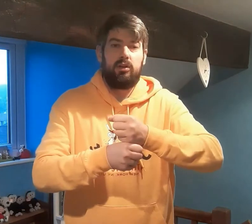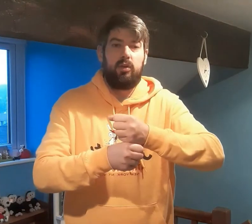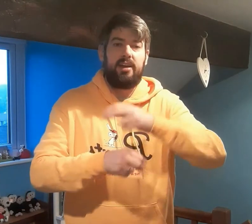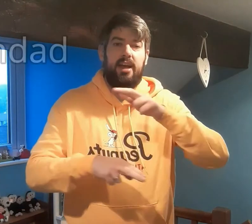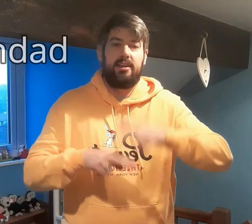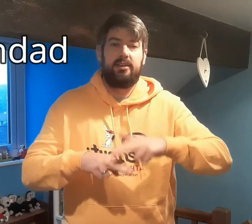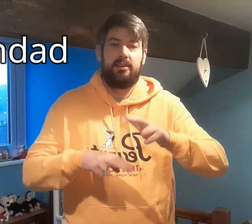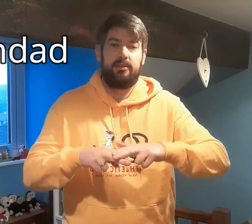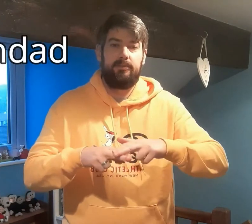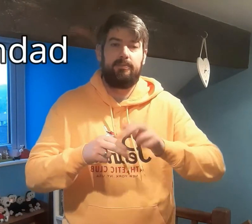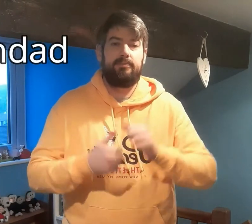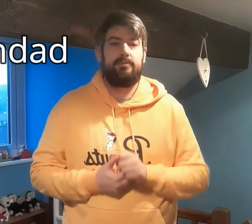Granddad.